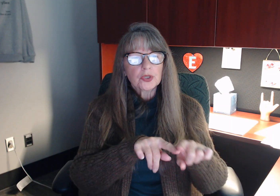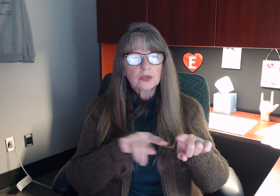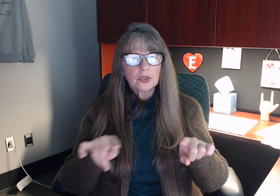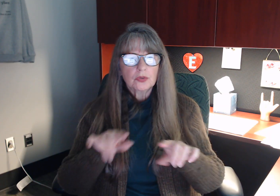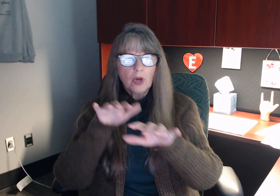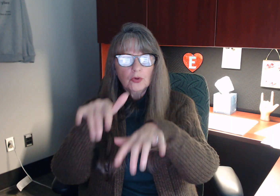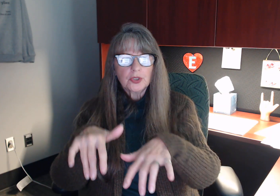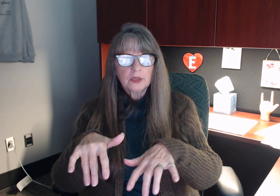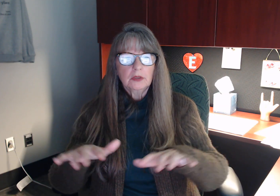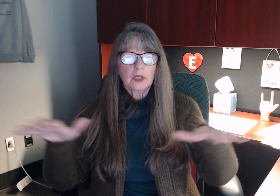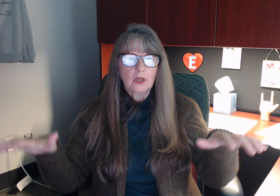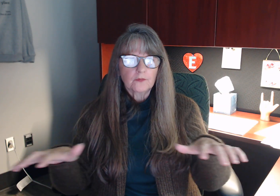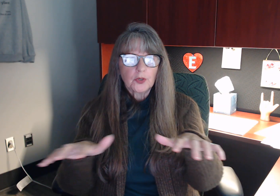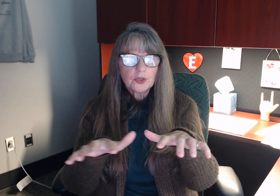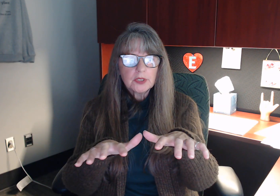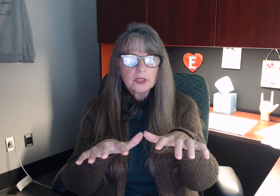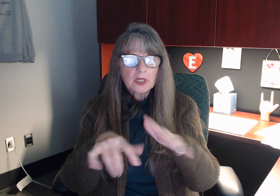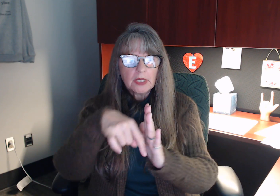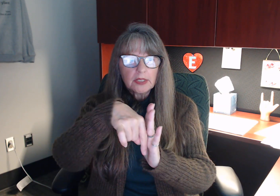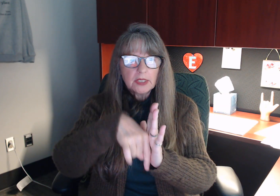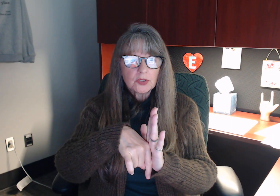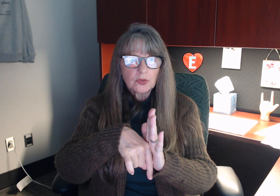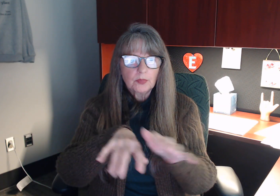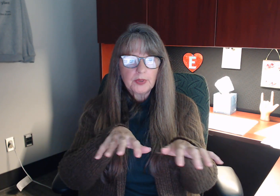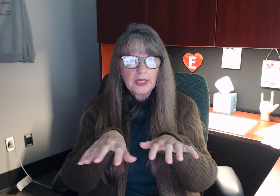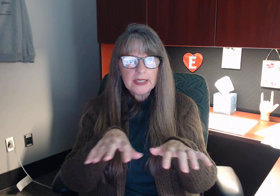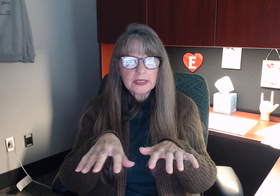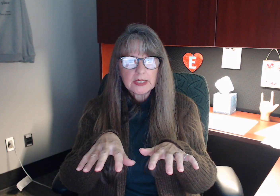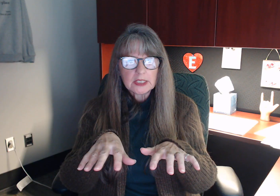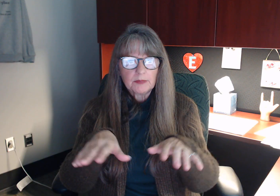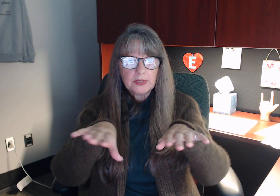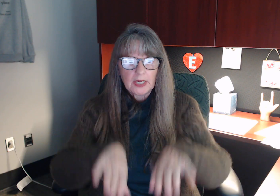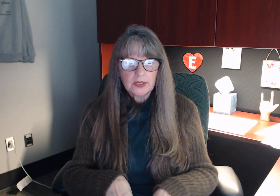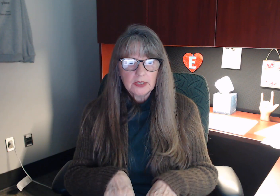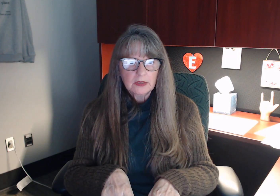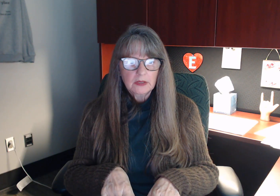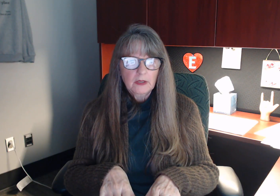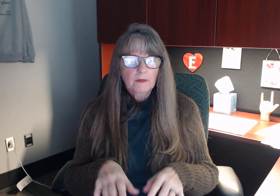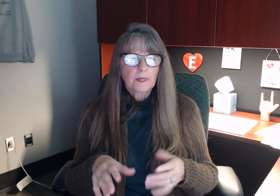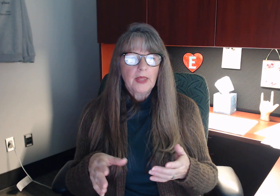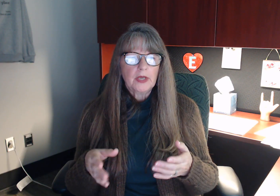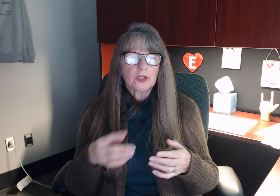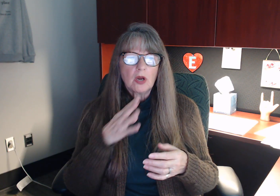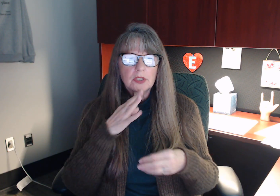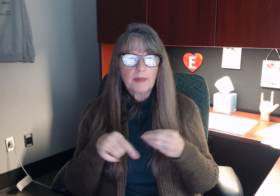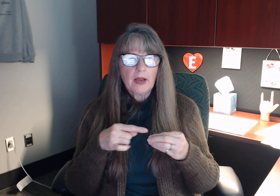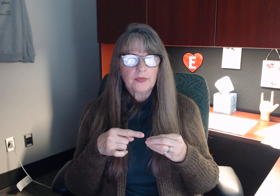Ocean to ocean convergence, and a denser plate is subducted. And then it talks about